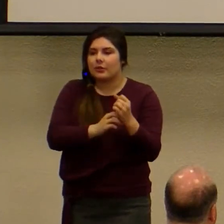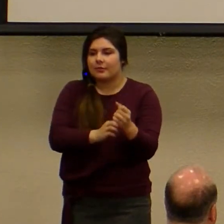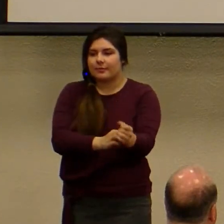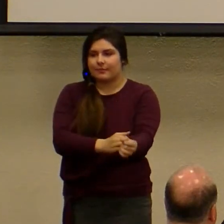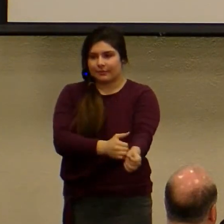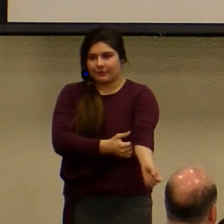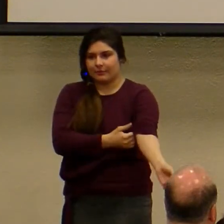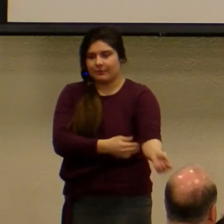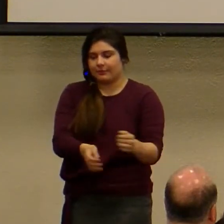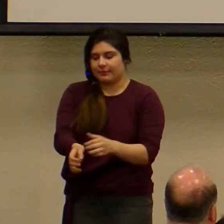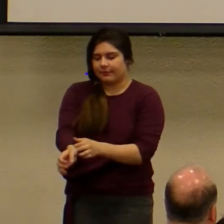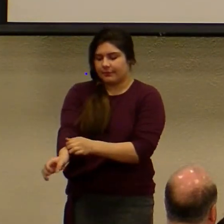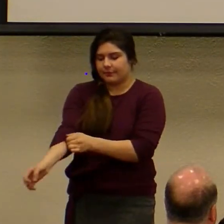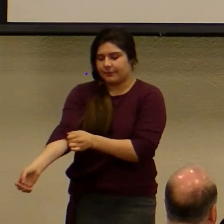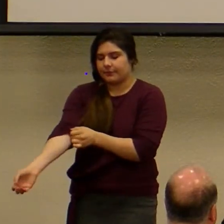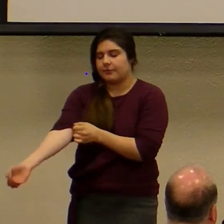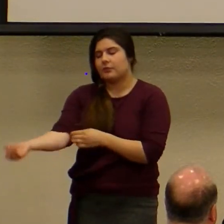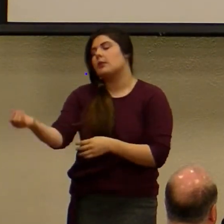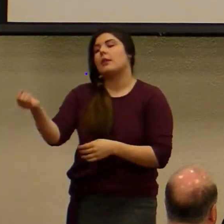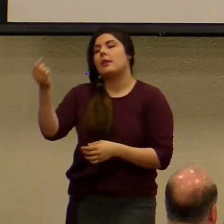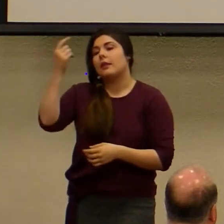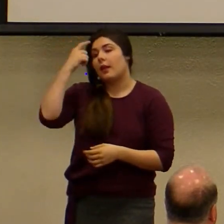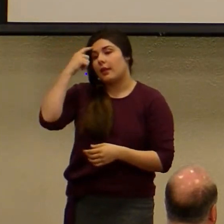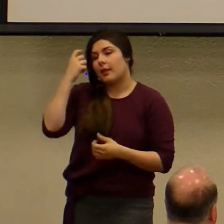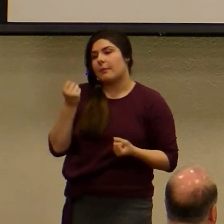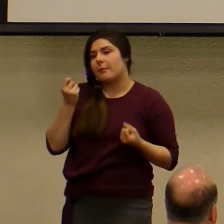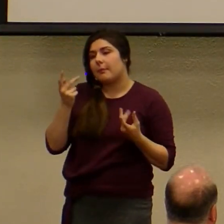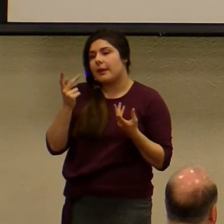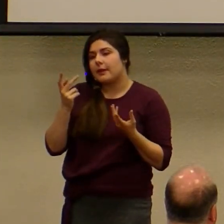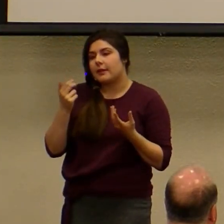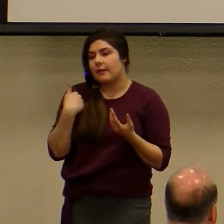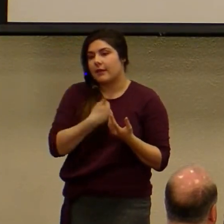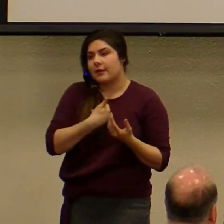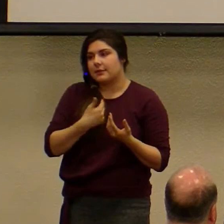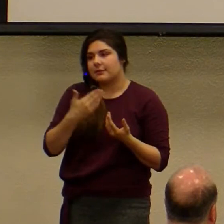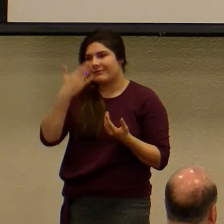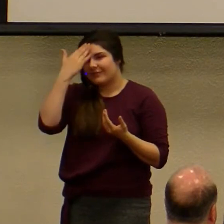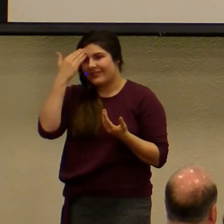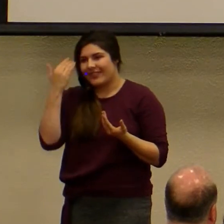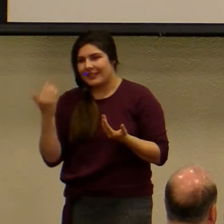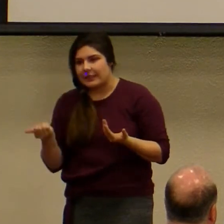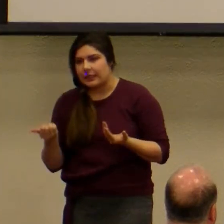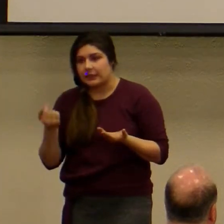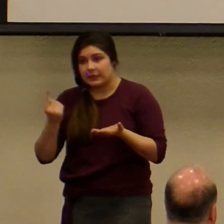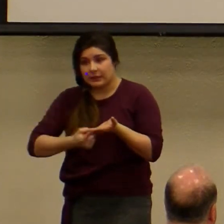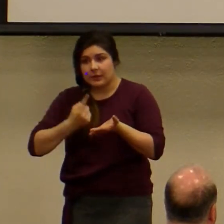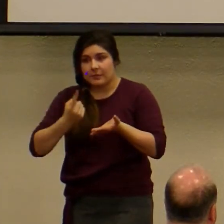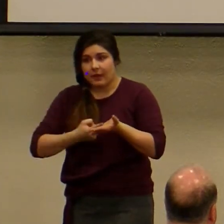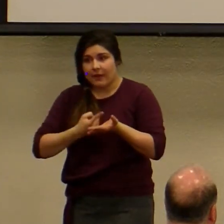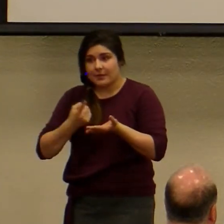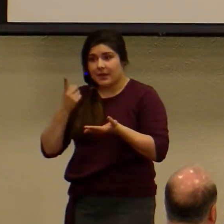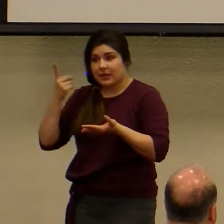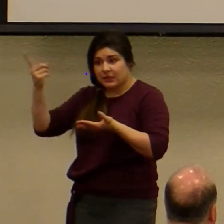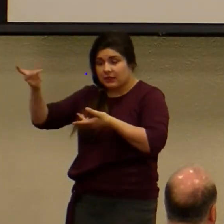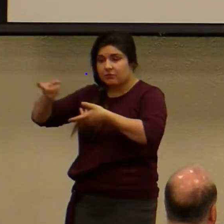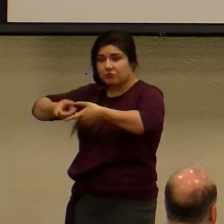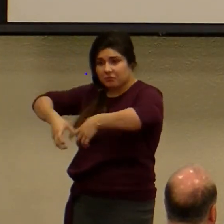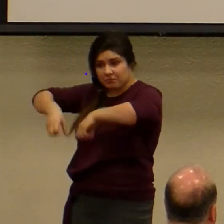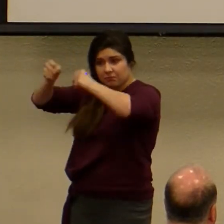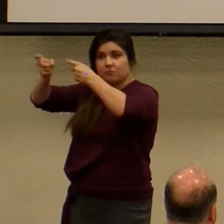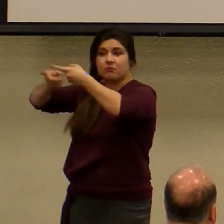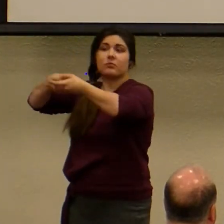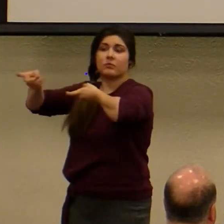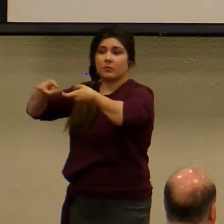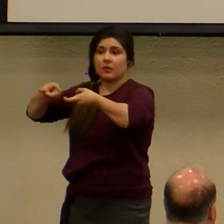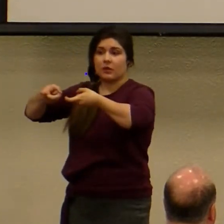And I think many of us forget sometimes that he's in control.